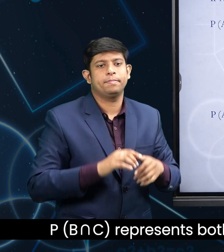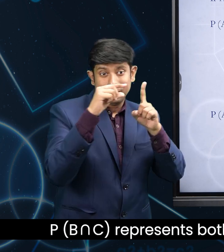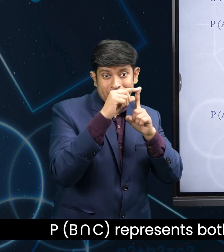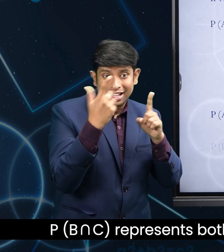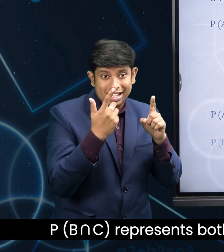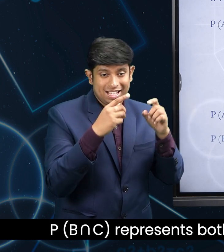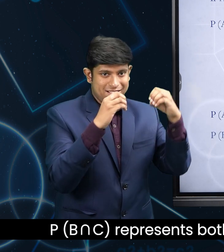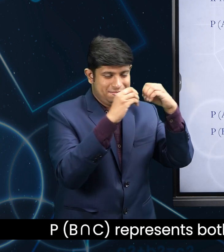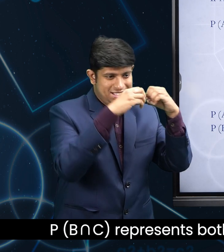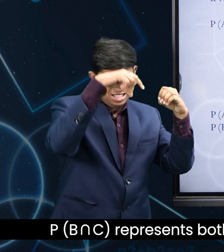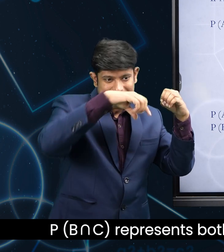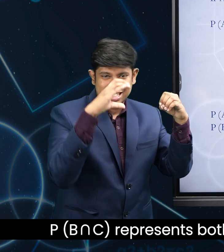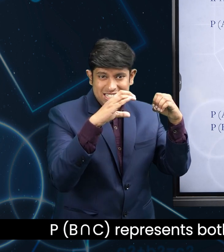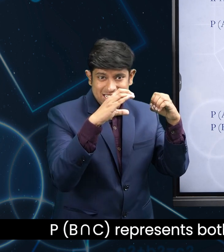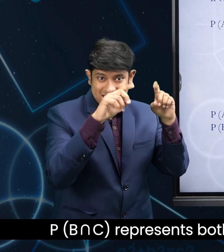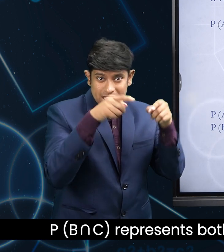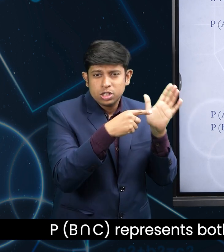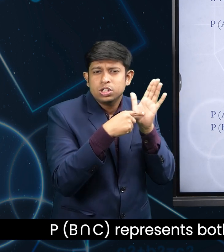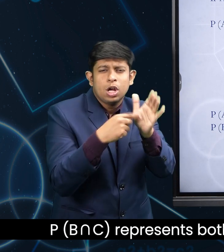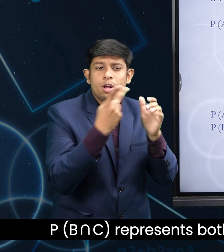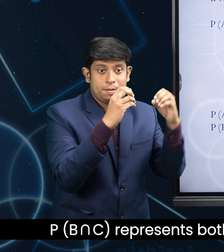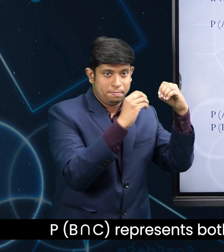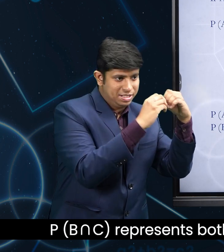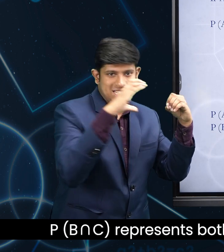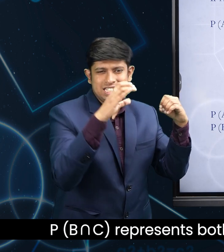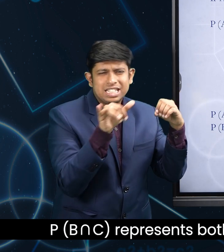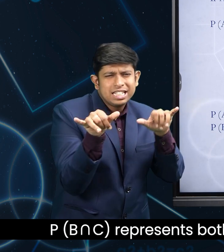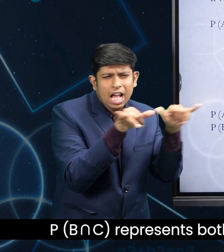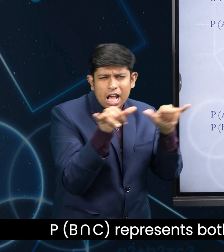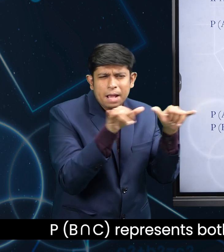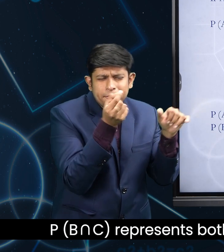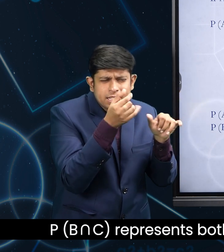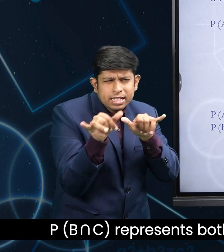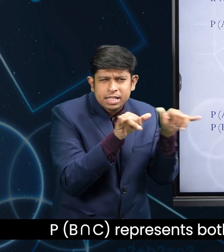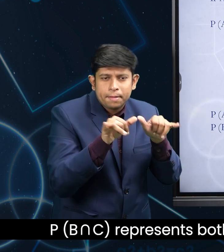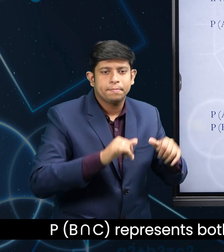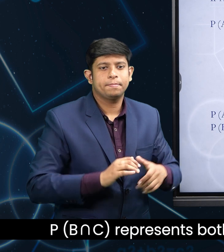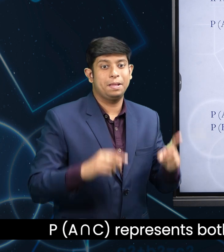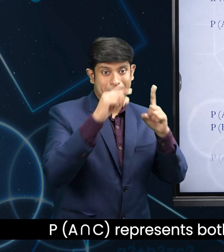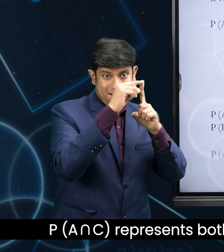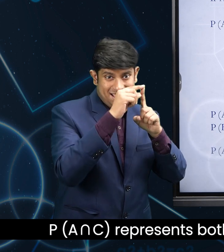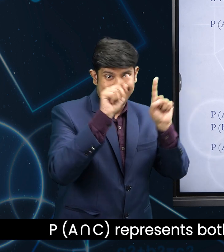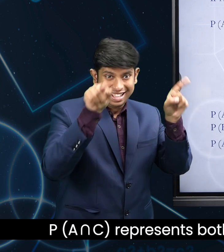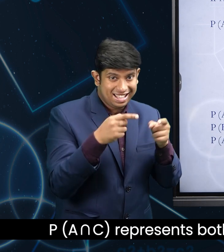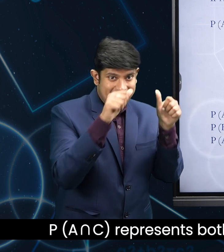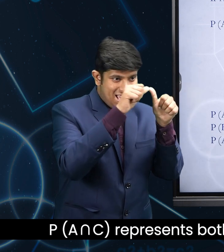P of B intersection C represents both events B and C occurring simultaneously. P of A intersection